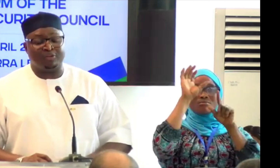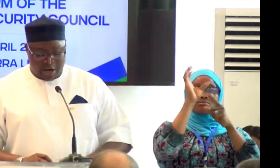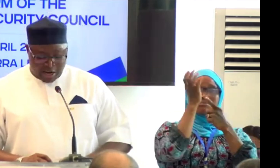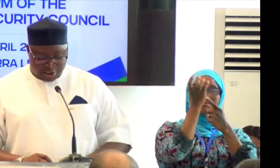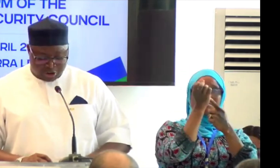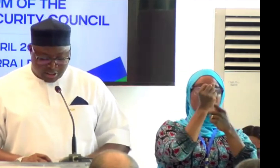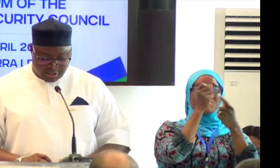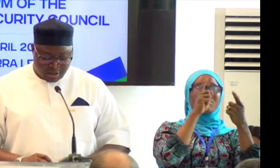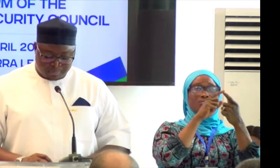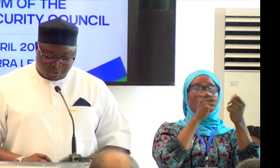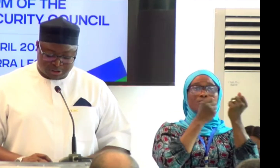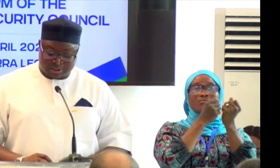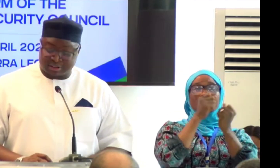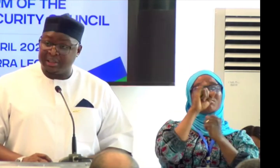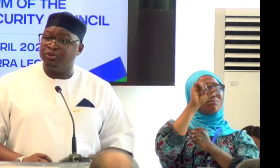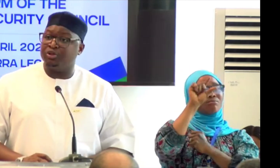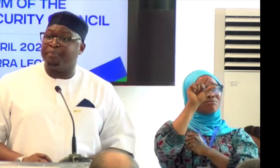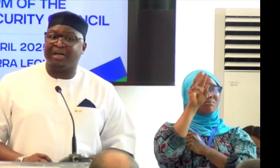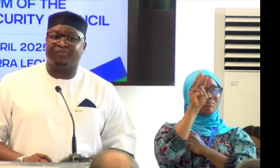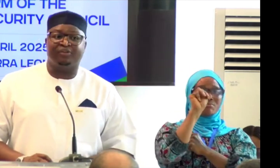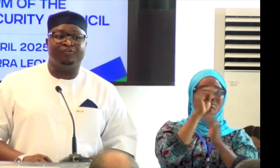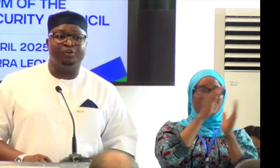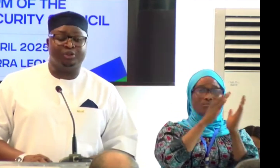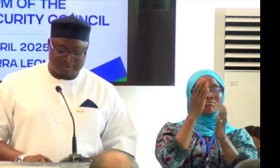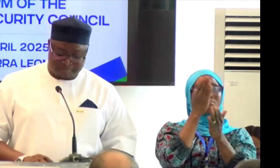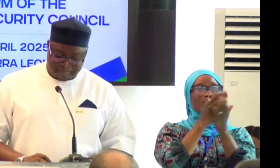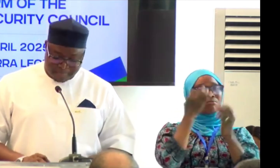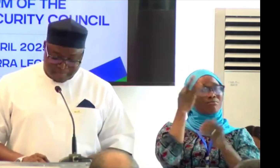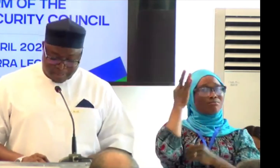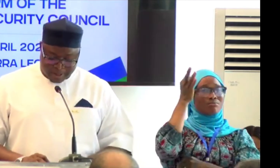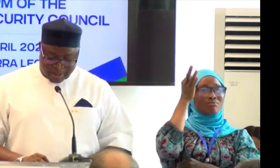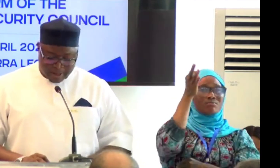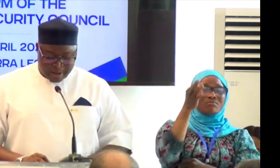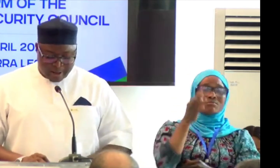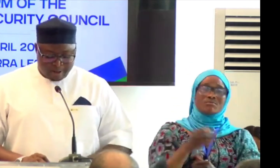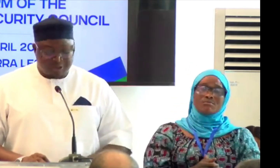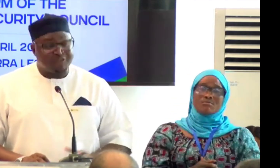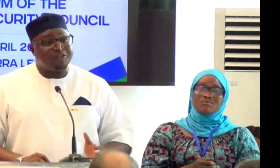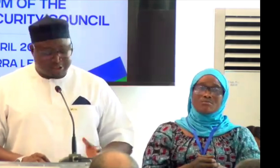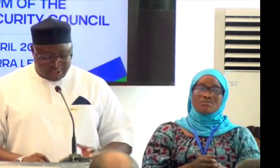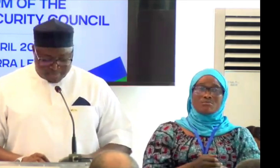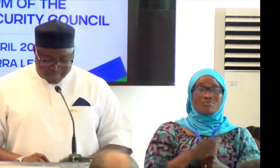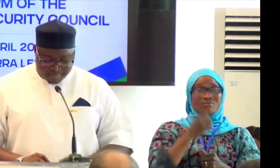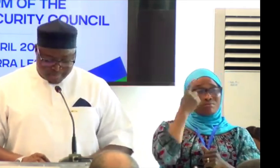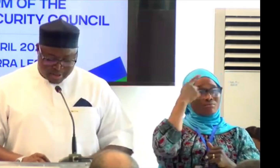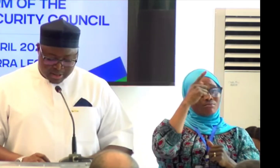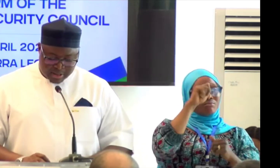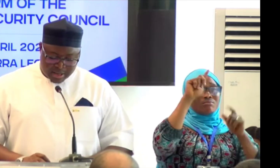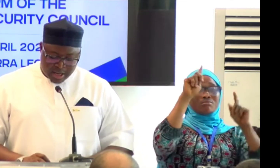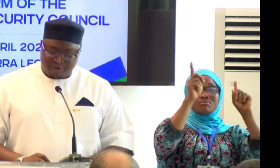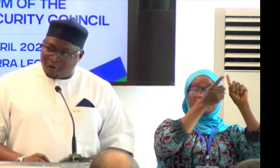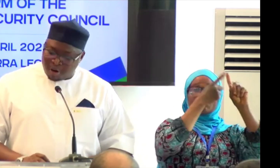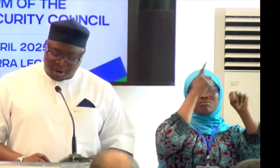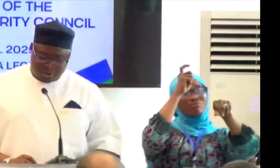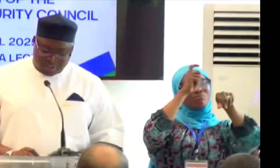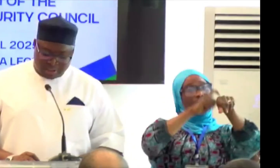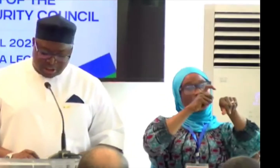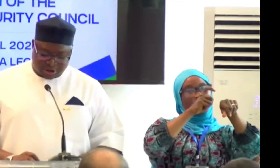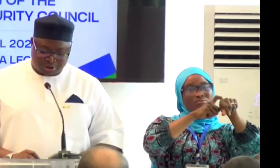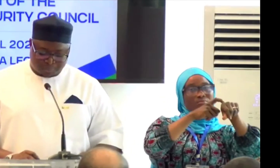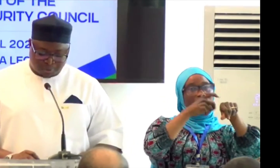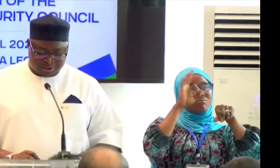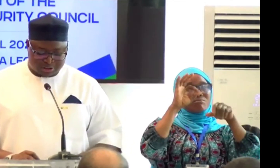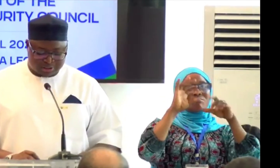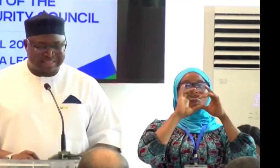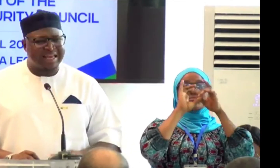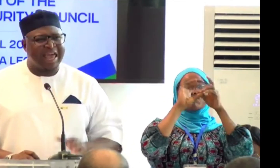contribution of the IGN process to the Pact for the Future. For the first time, a formal United